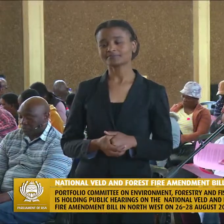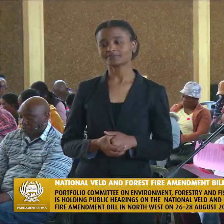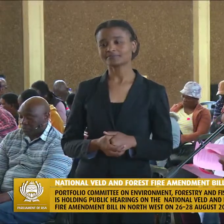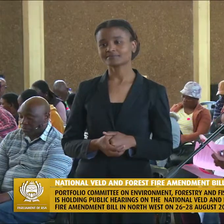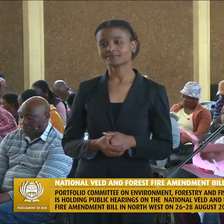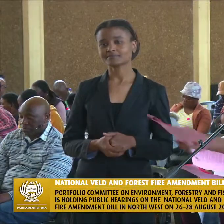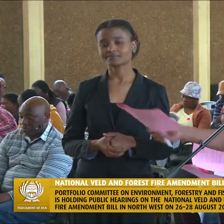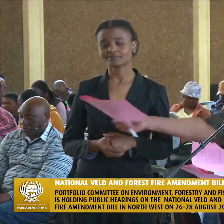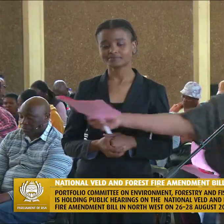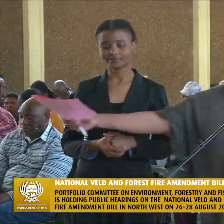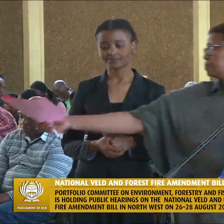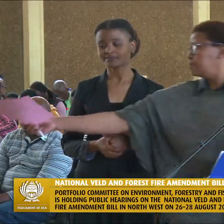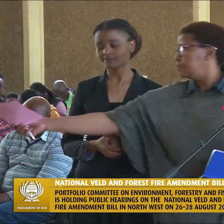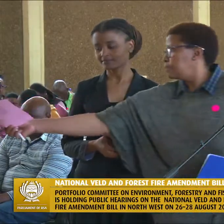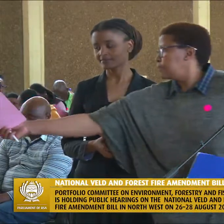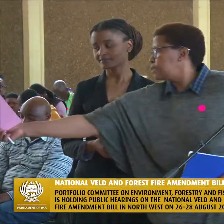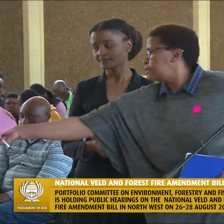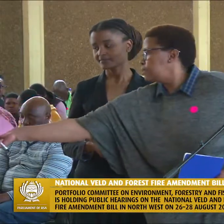your name